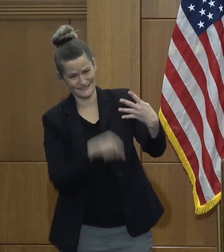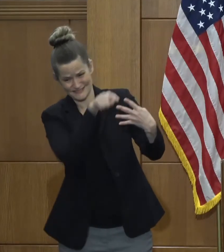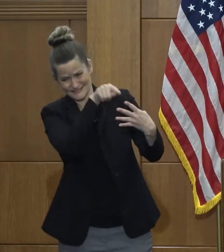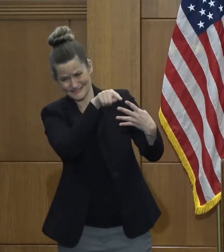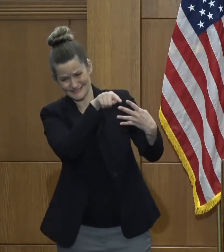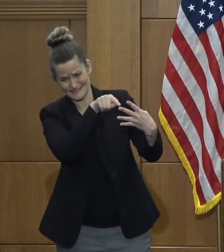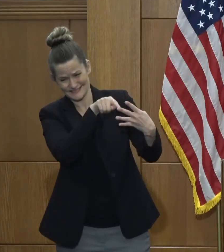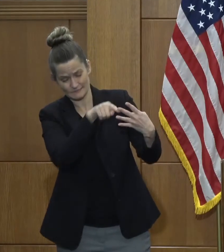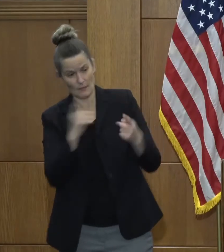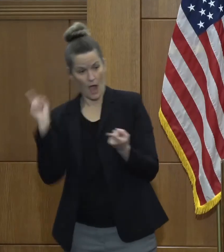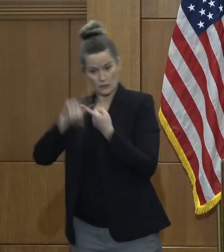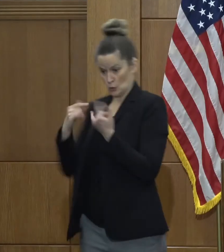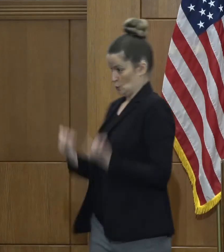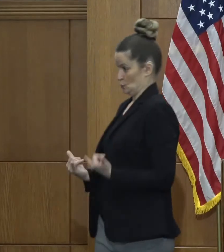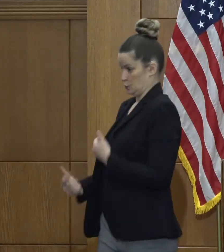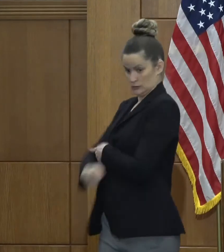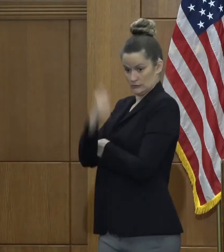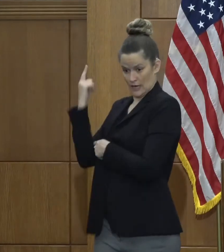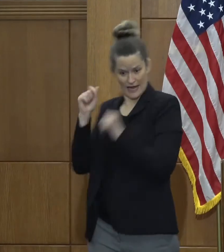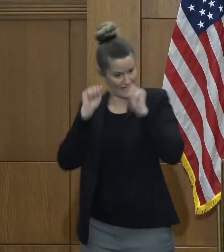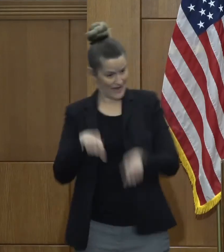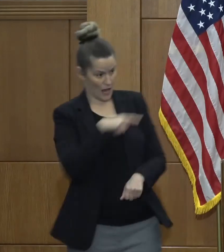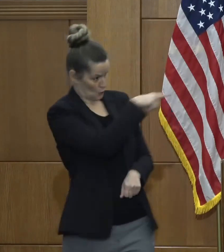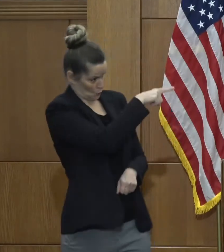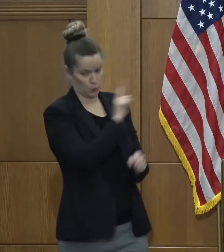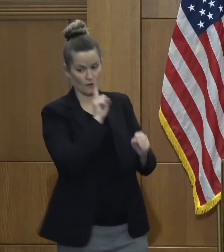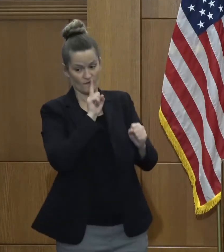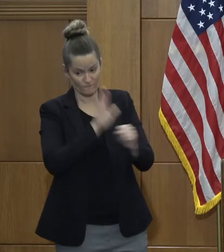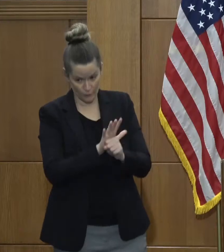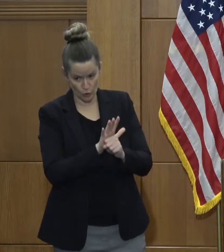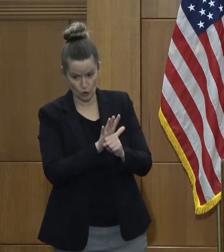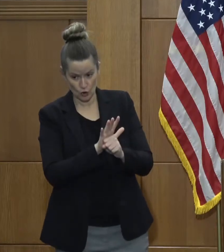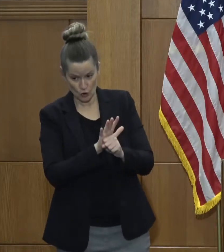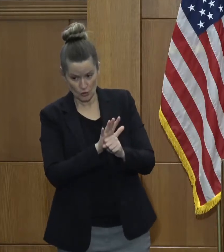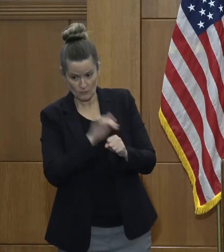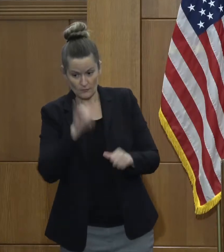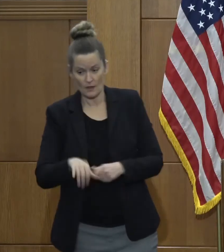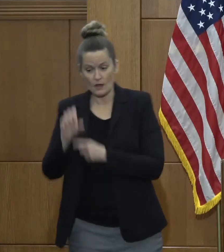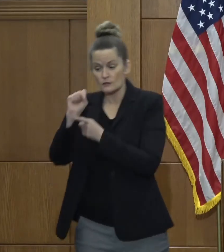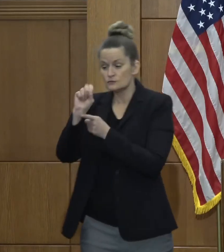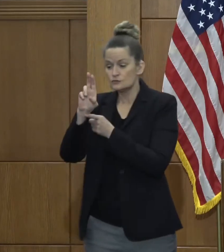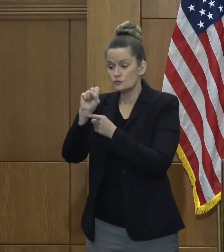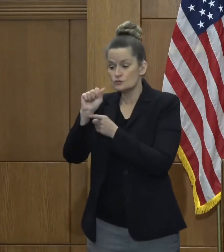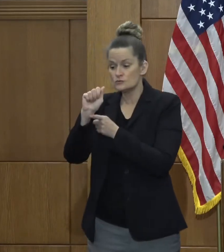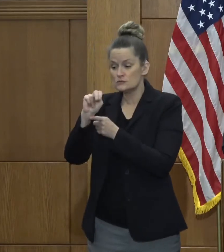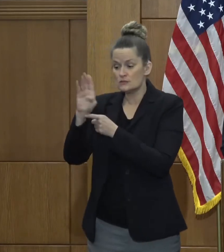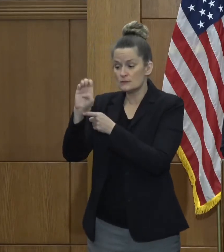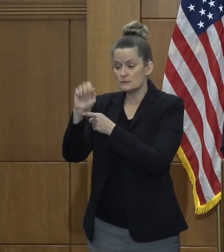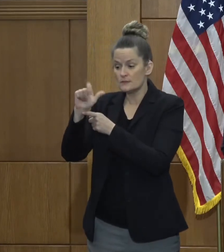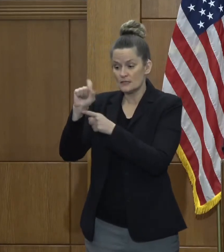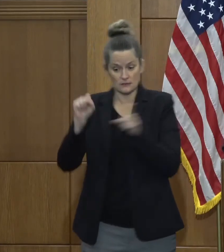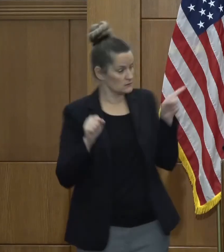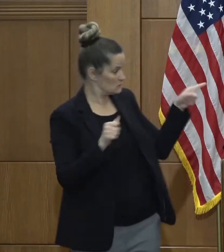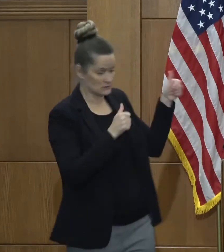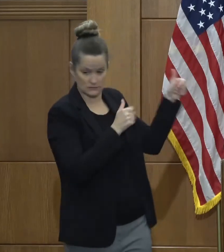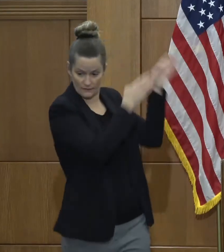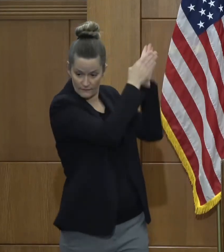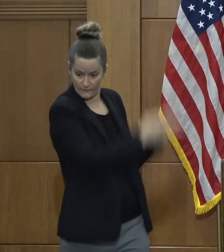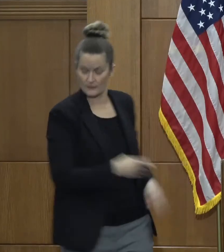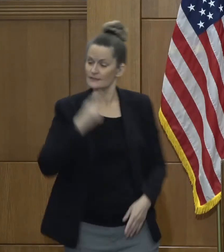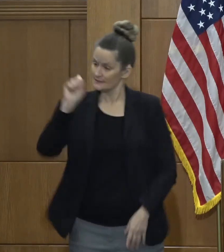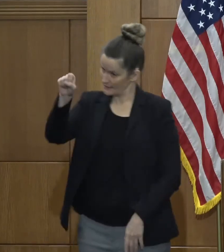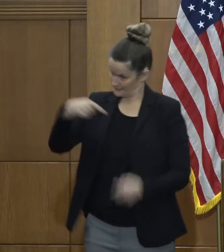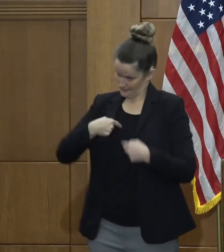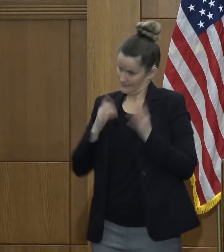can you just confirm that this is Susan Beals? The audio was just cut out, so I just want to make sure it's you. My name is Susan Beals. I'm the Commissioner of Elections for the